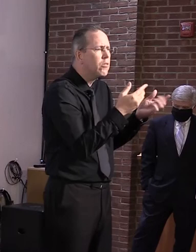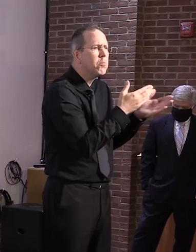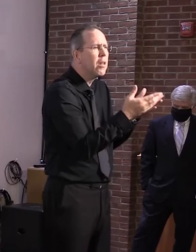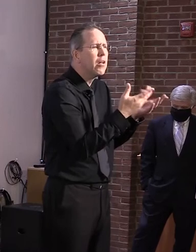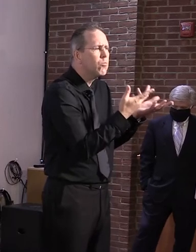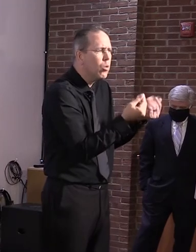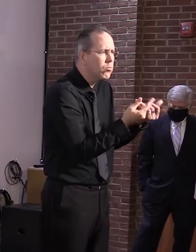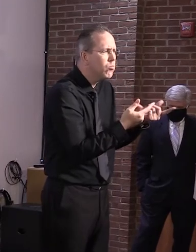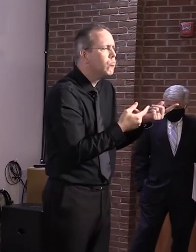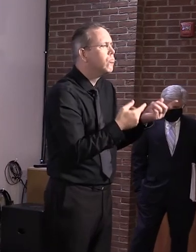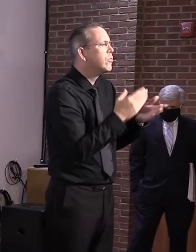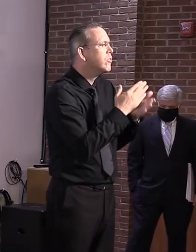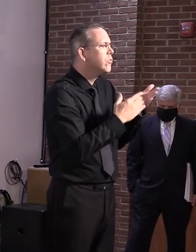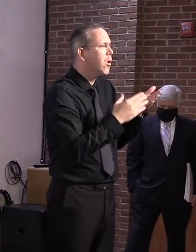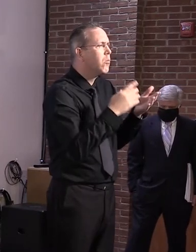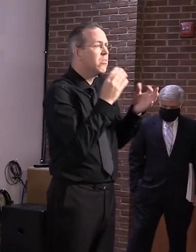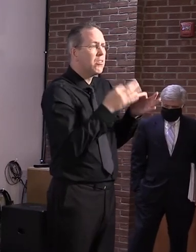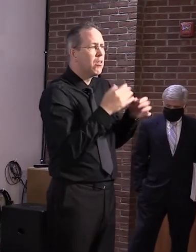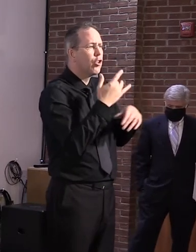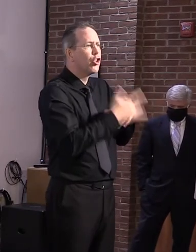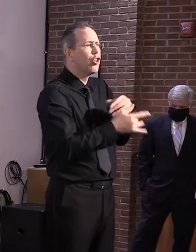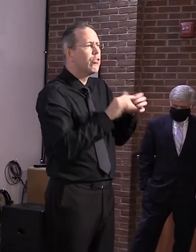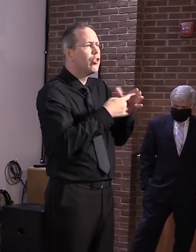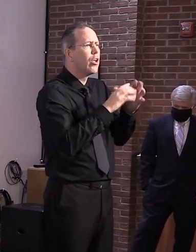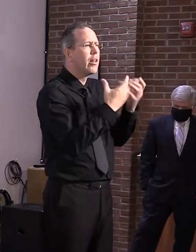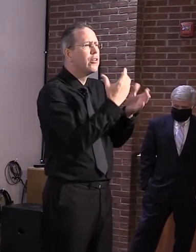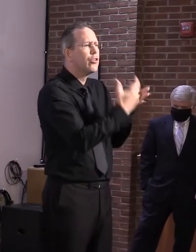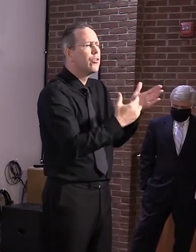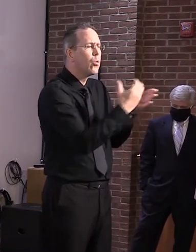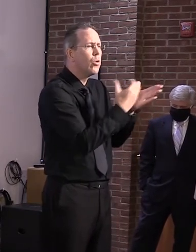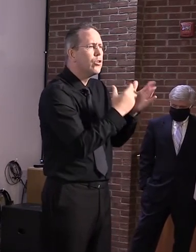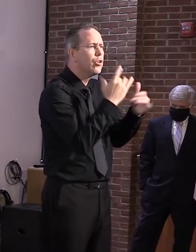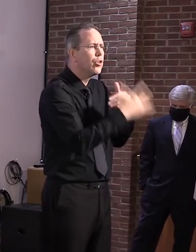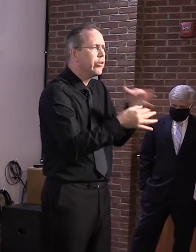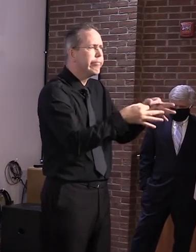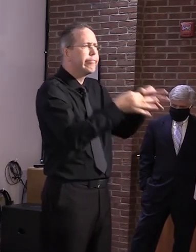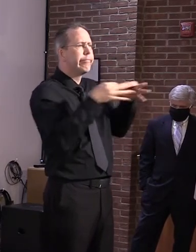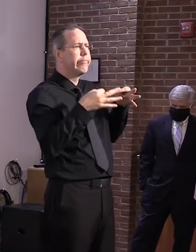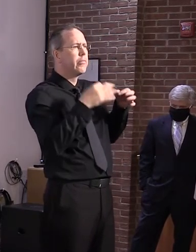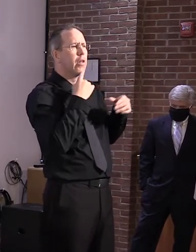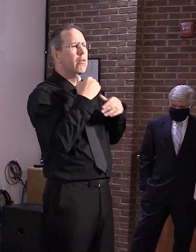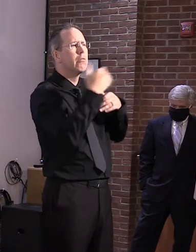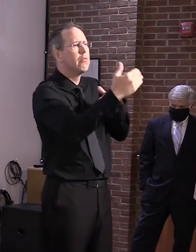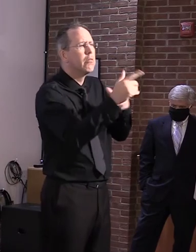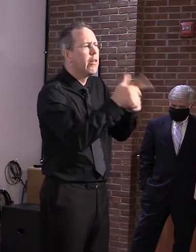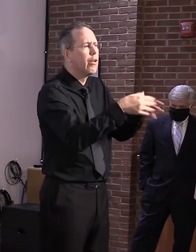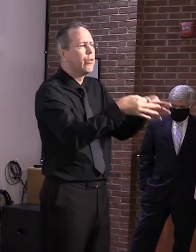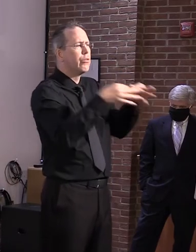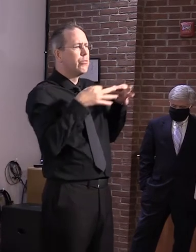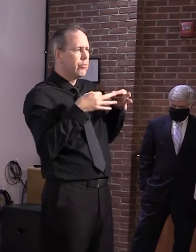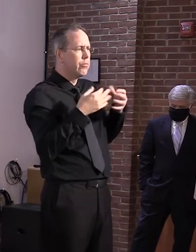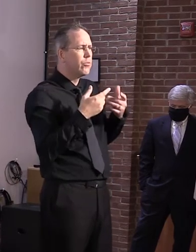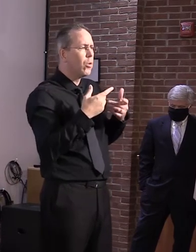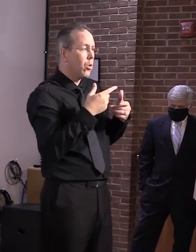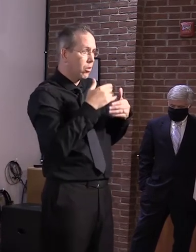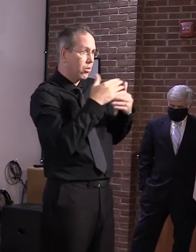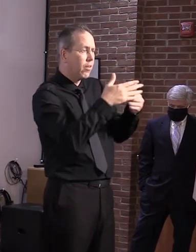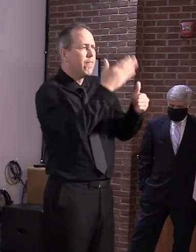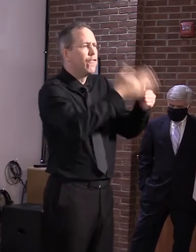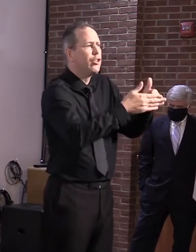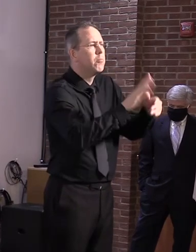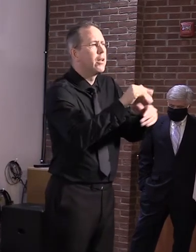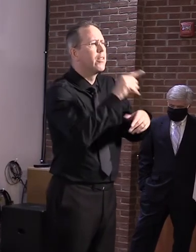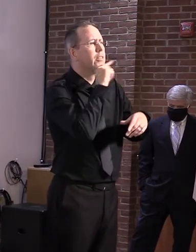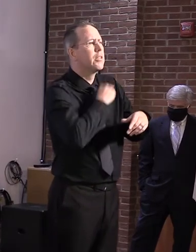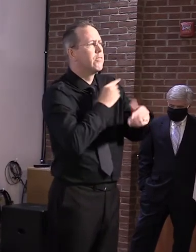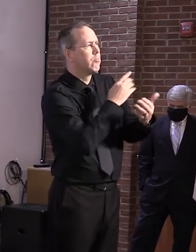than had originally been scheduled. And back to what President Schneider had referenced earlier, canceling October break,